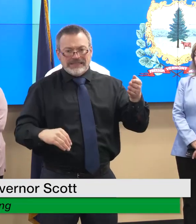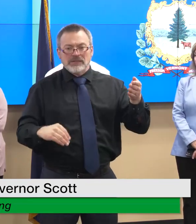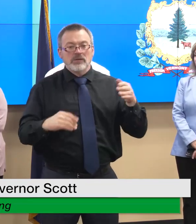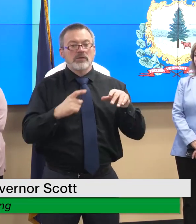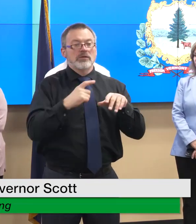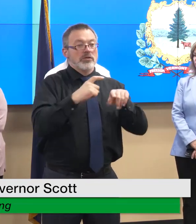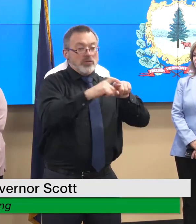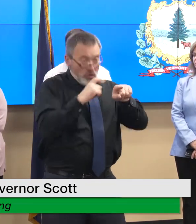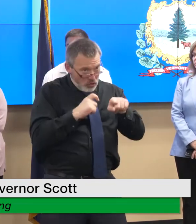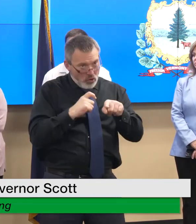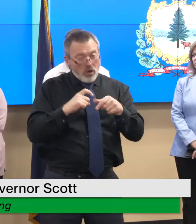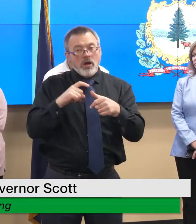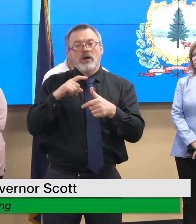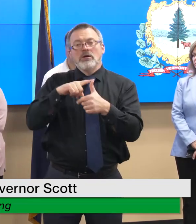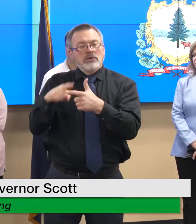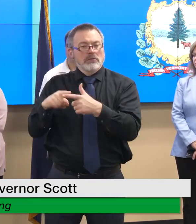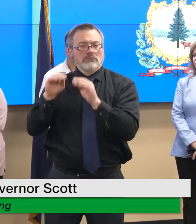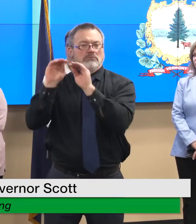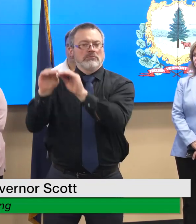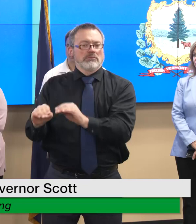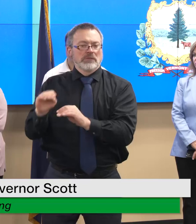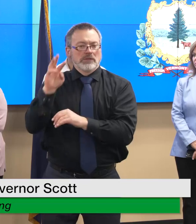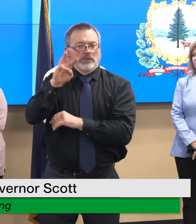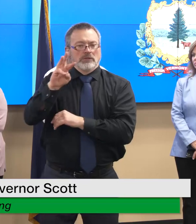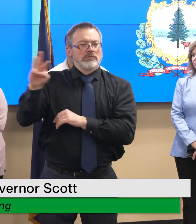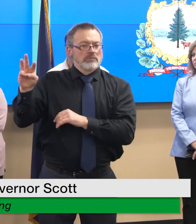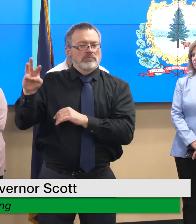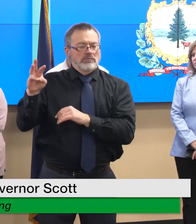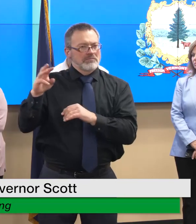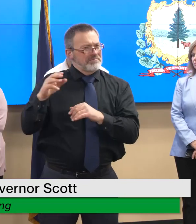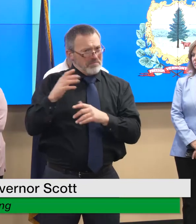to report any flood-related damage you might have.